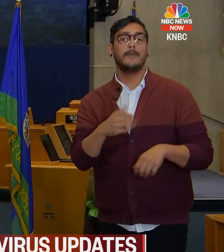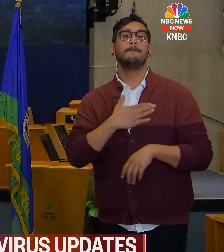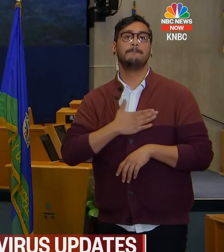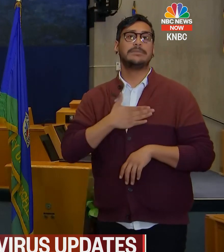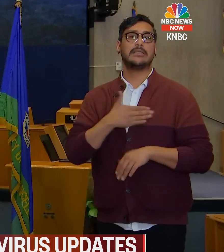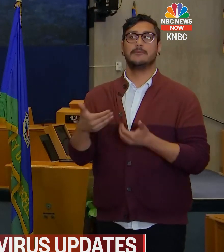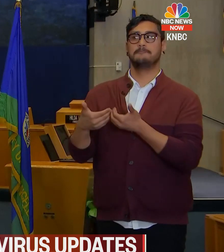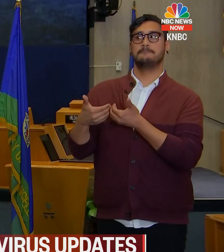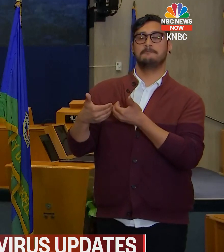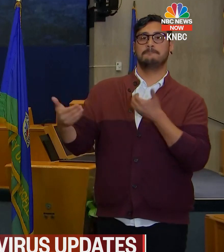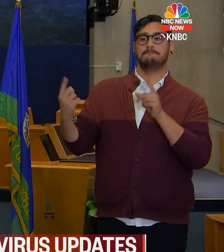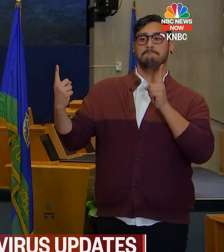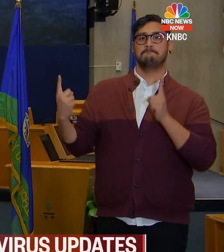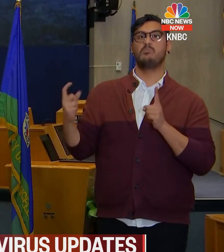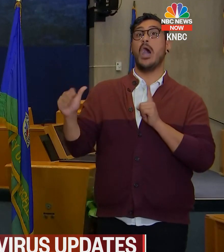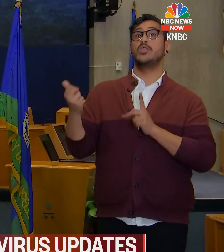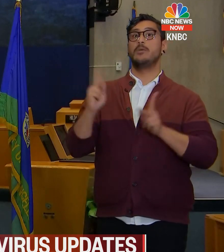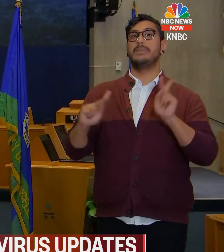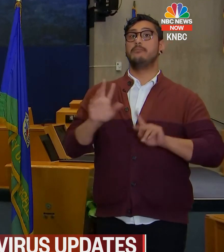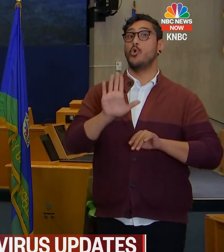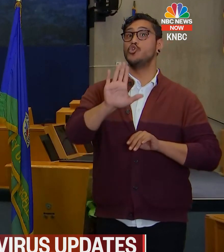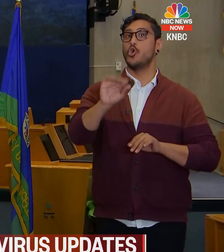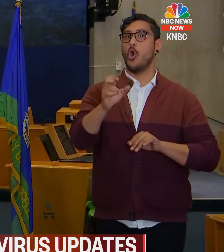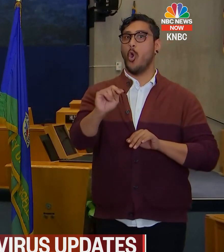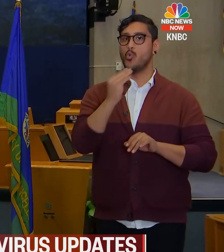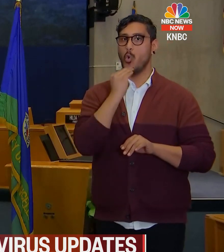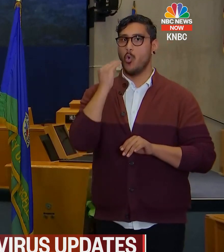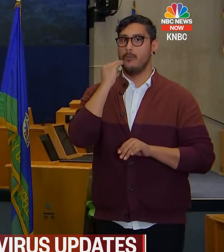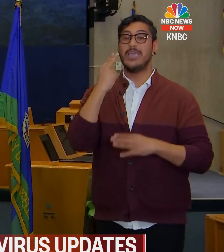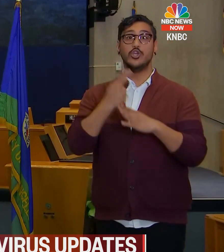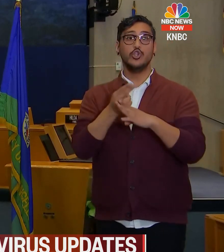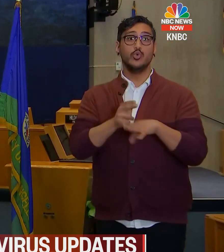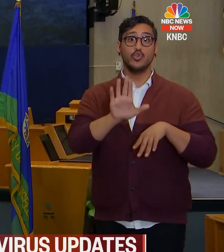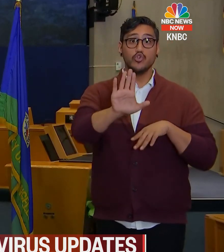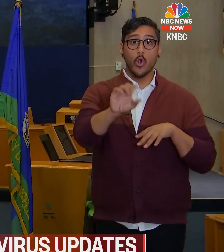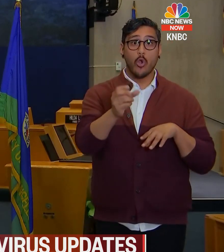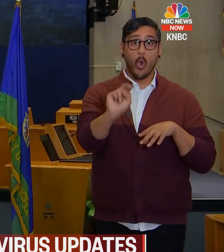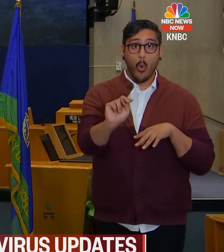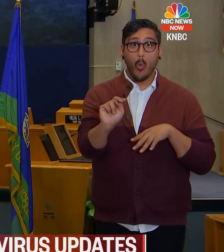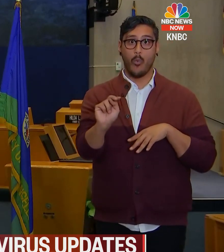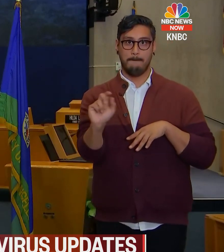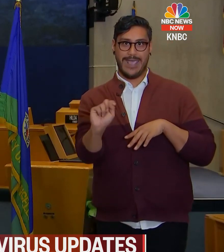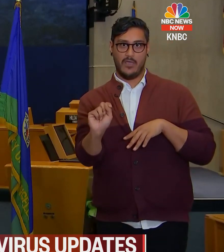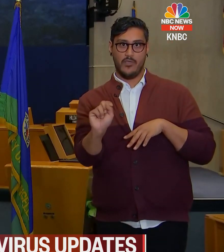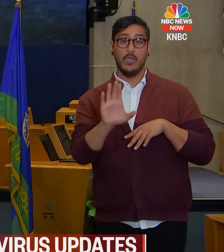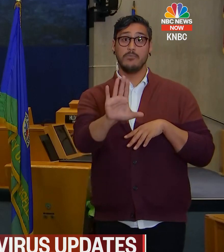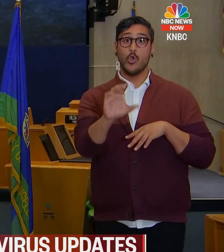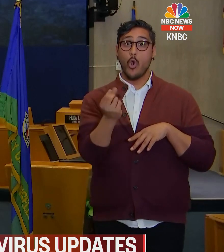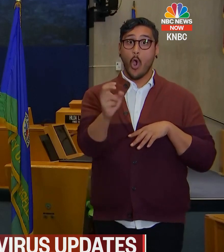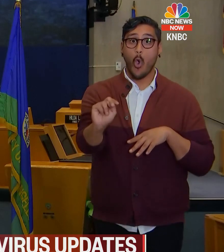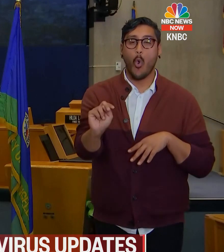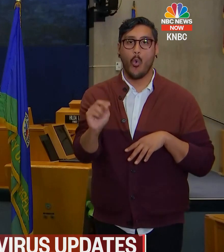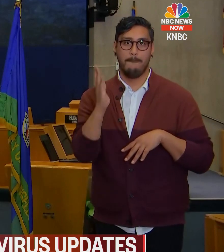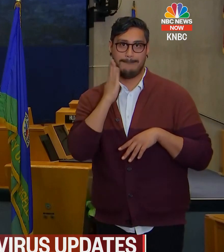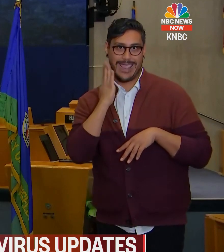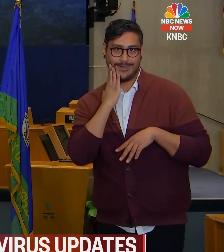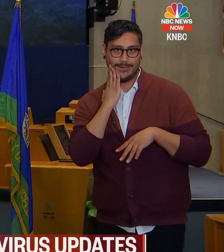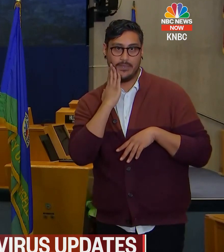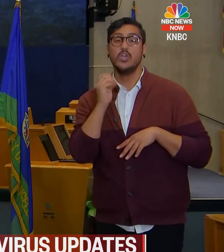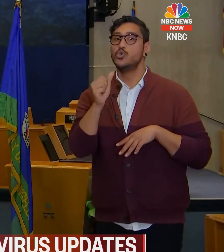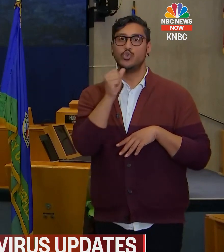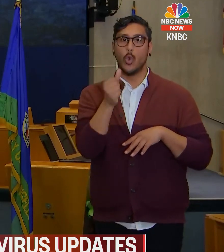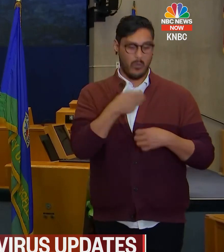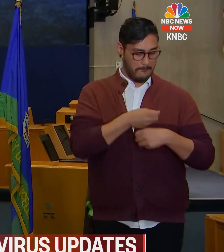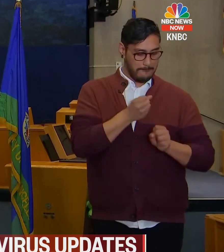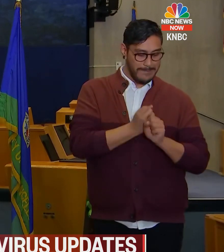other people in your home and use your own bedroom and bathroom wherever you can. Do not prepare or serve meals for